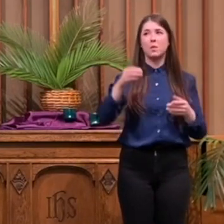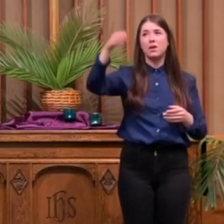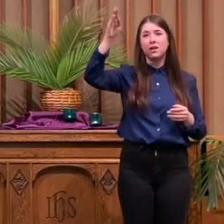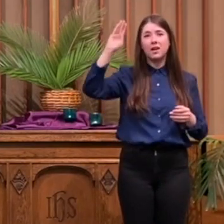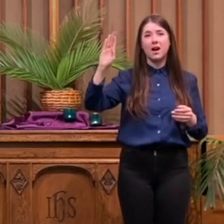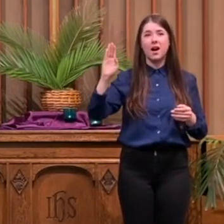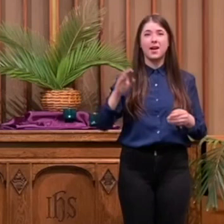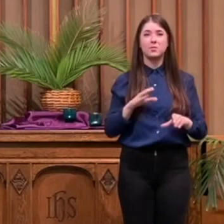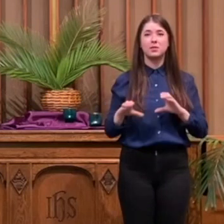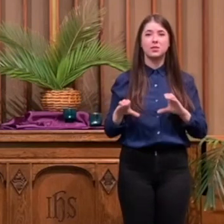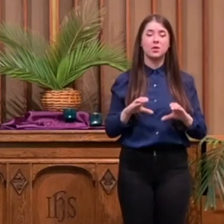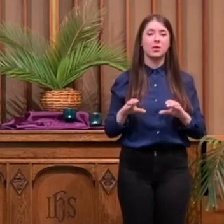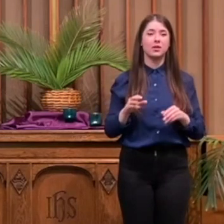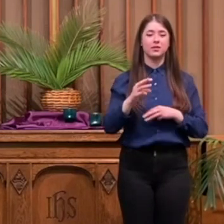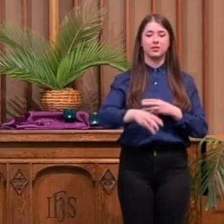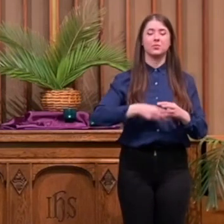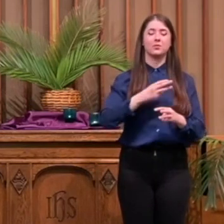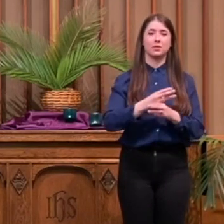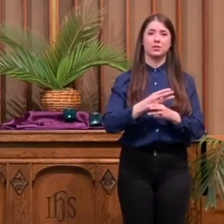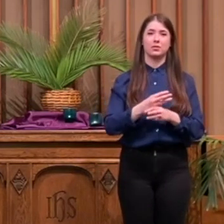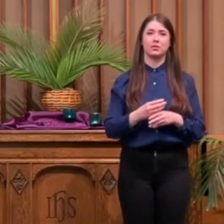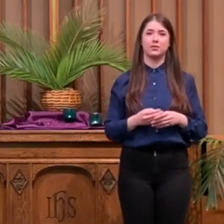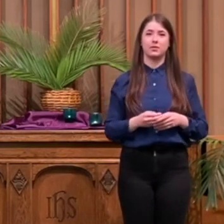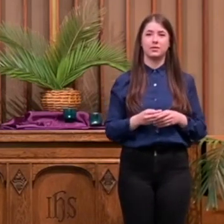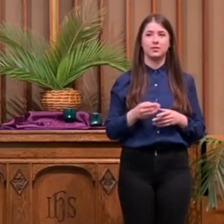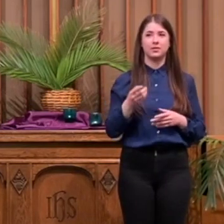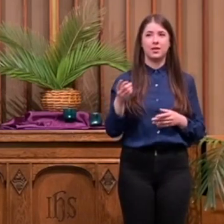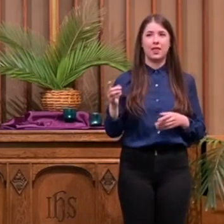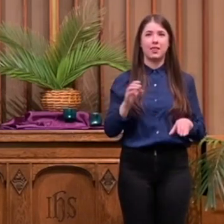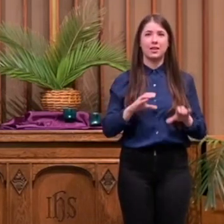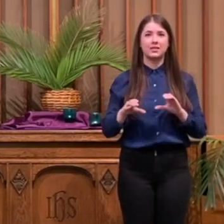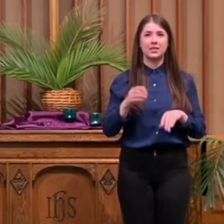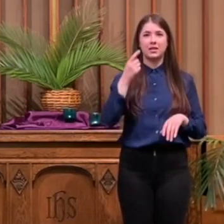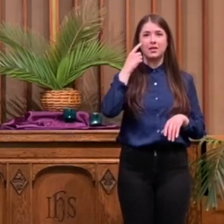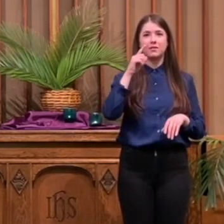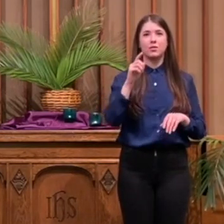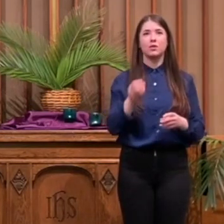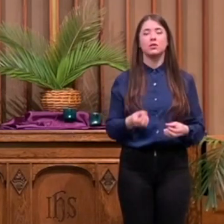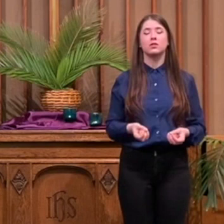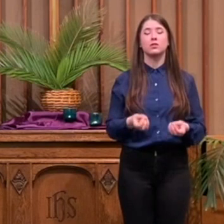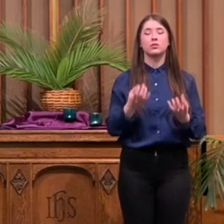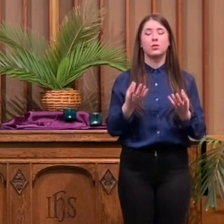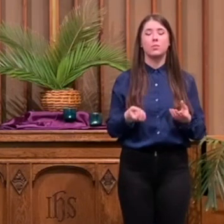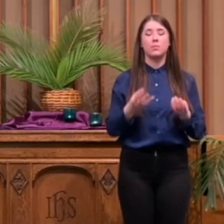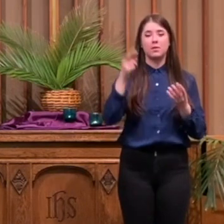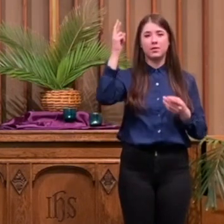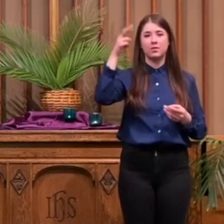to in the world. And they did it for so many